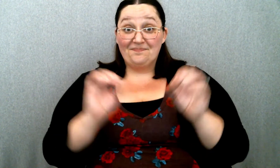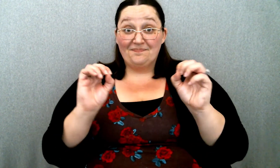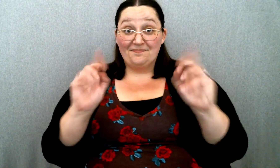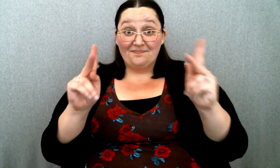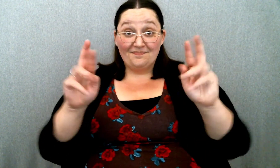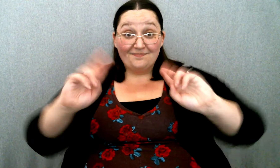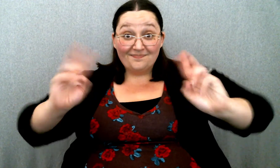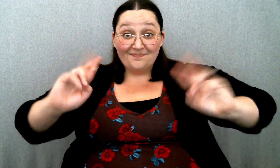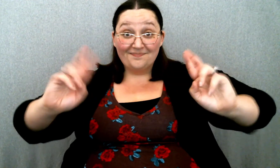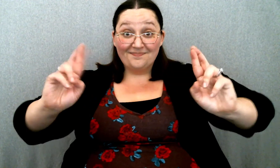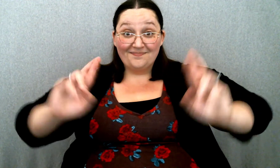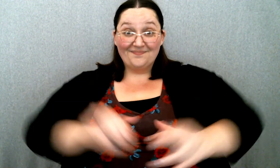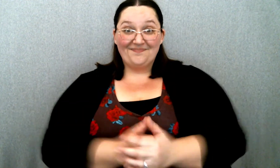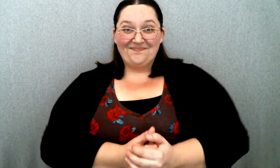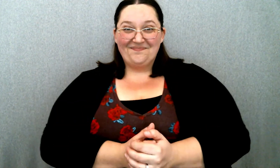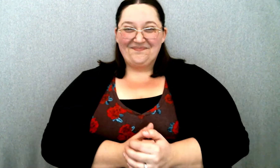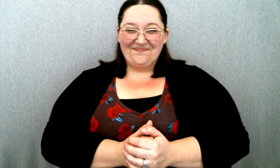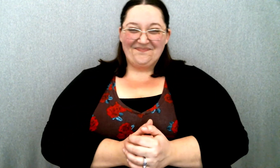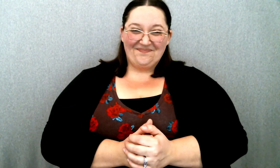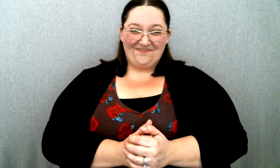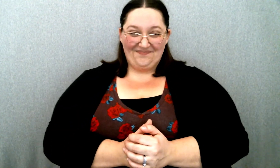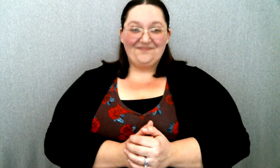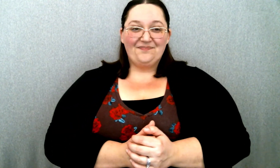All right, let's get started.